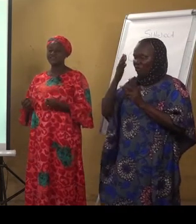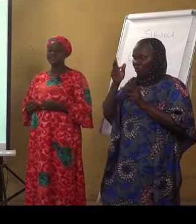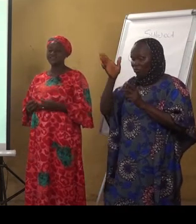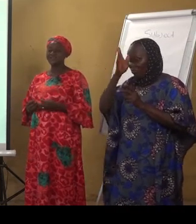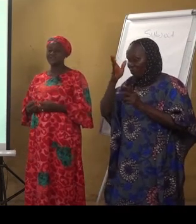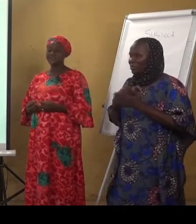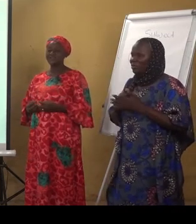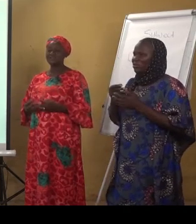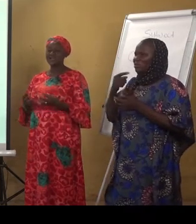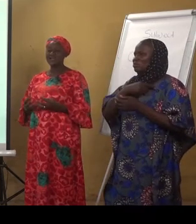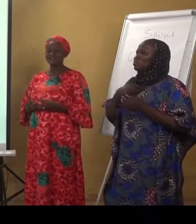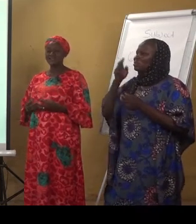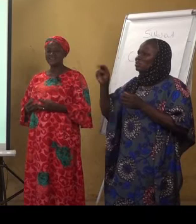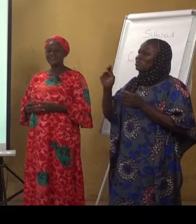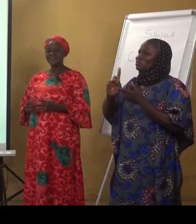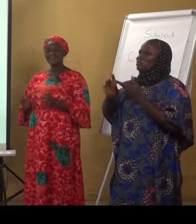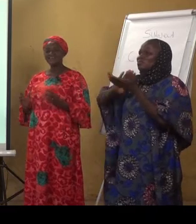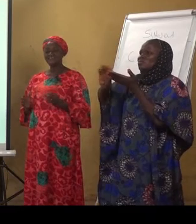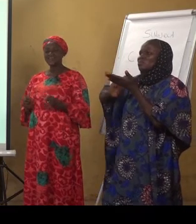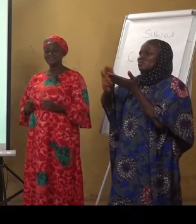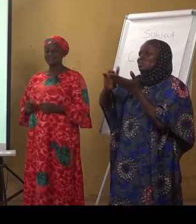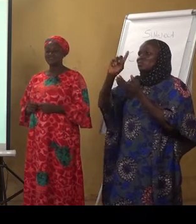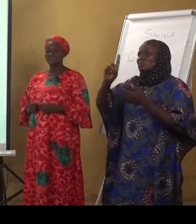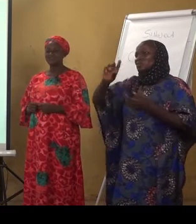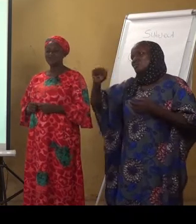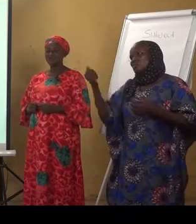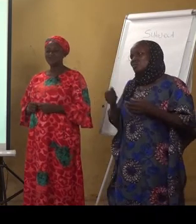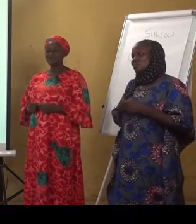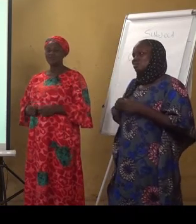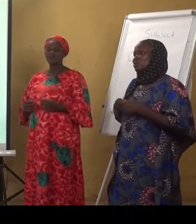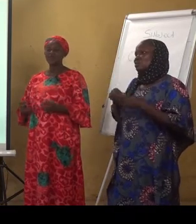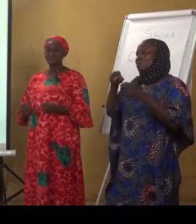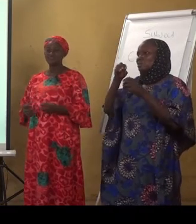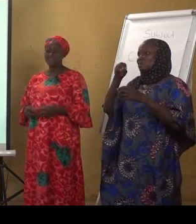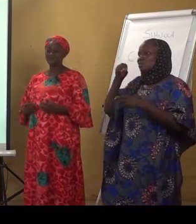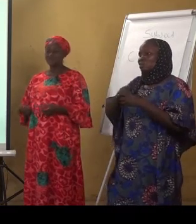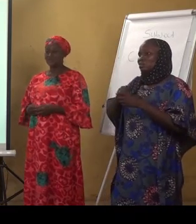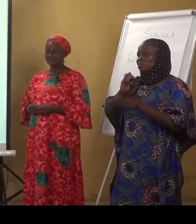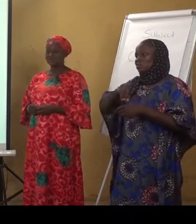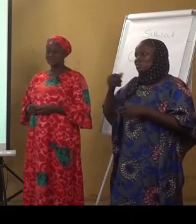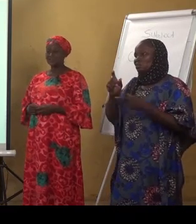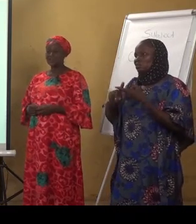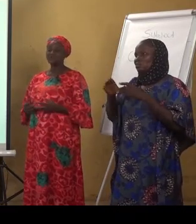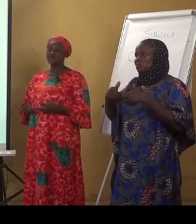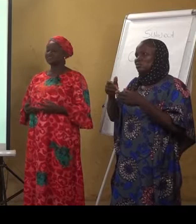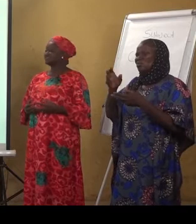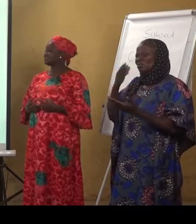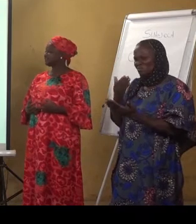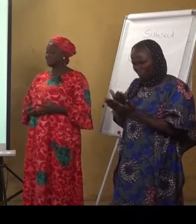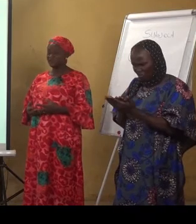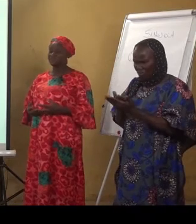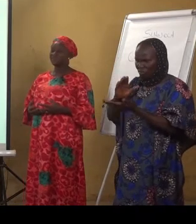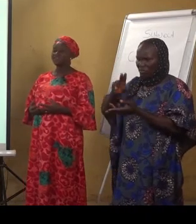forgive one another in order to have a right relationship with God and with one another. And God